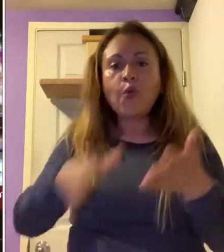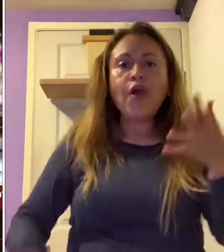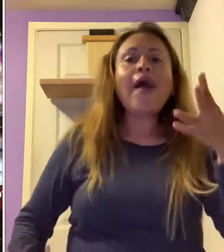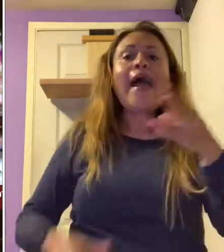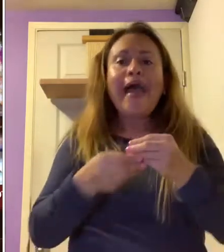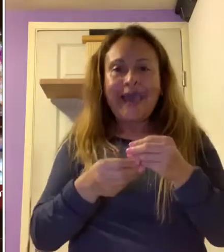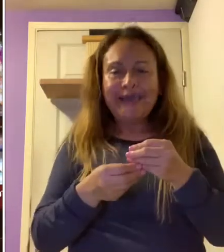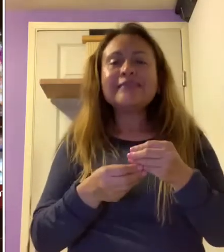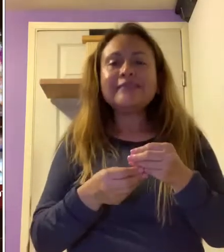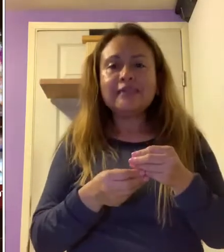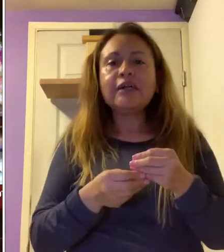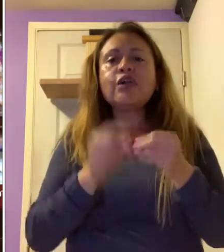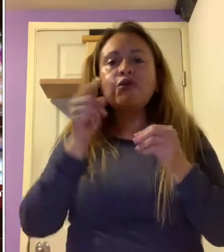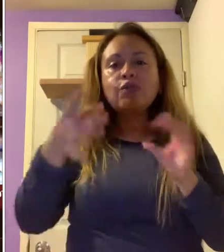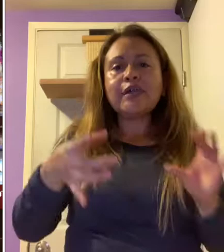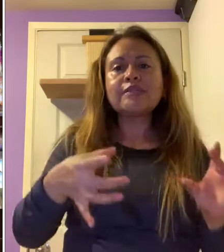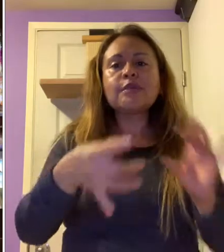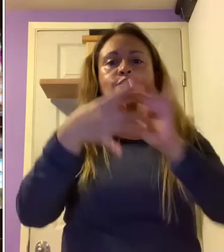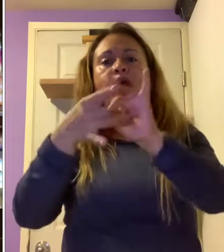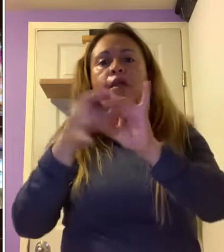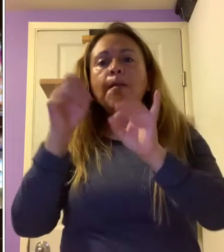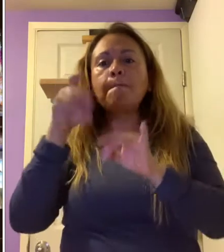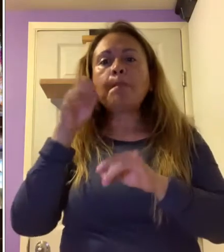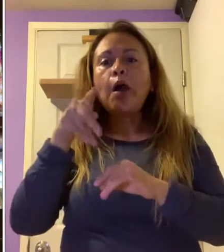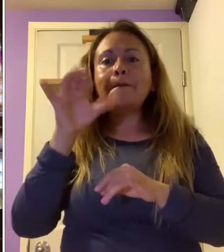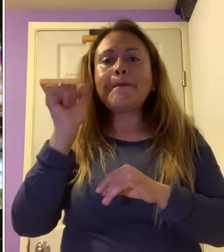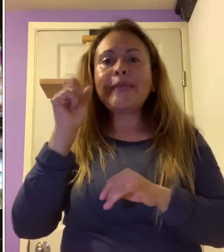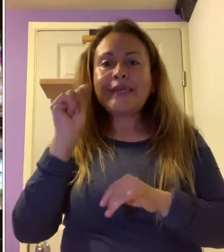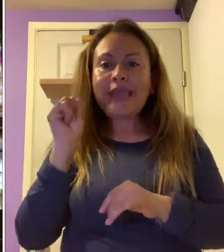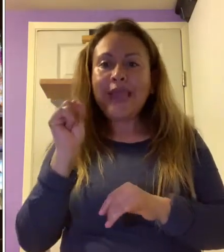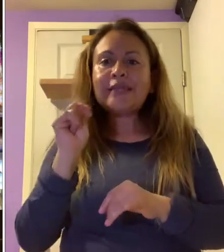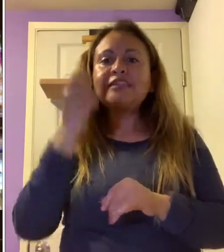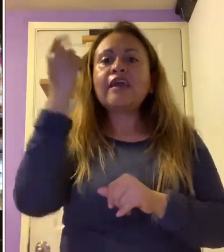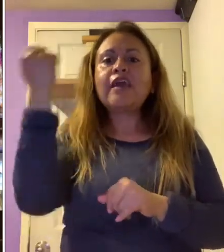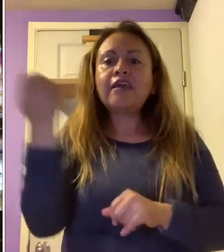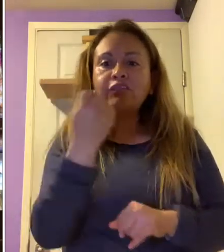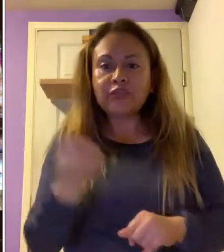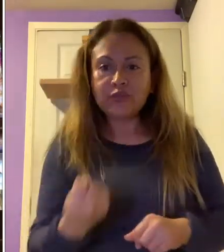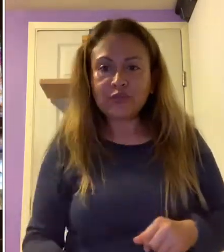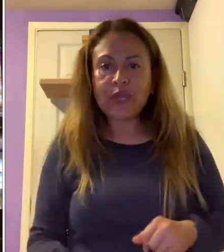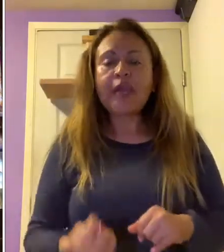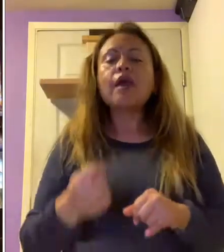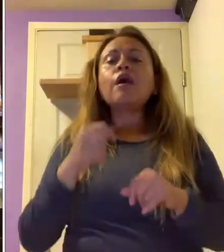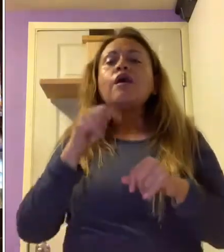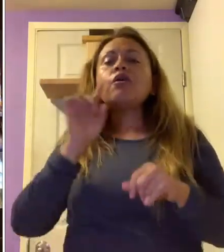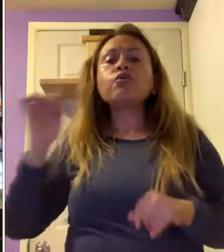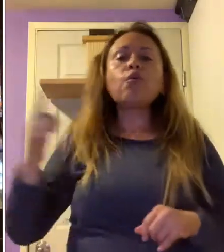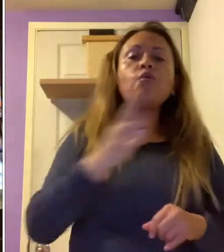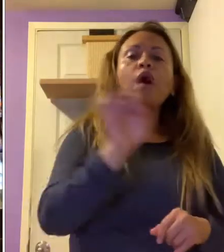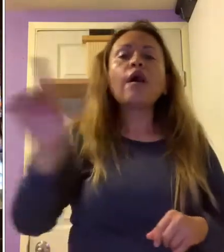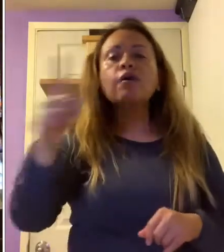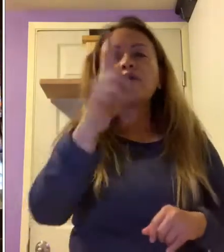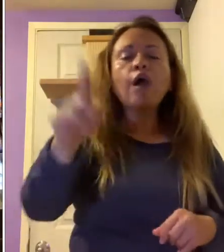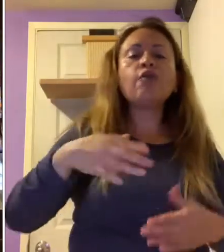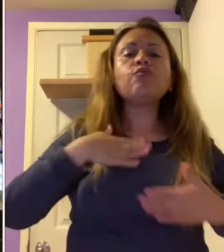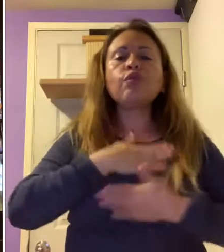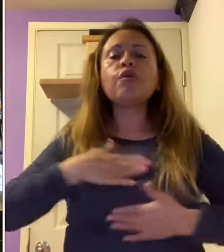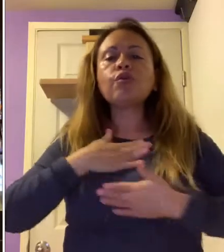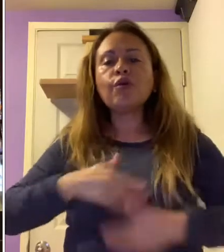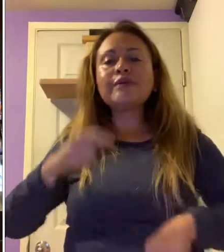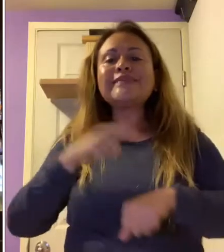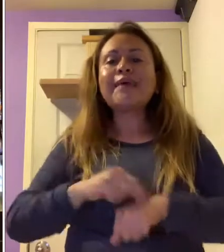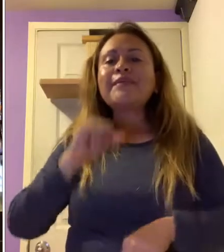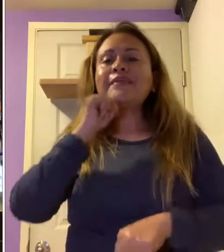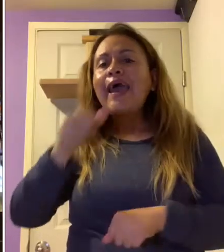there. So I'll put the link down below in the description box. Subscribe to the podcast, you guys. It's going to be every Tuesday. Art and I walk around the grocery store having a